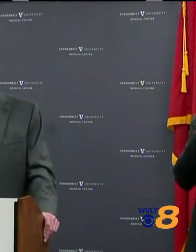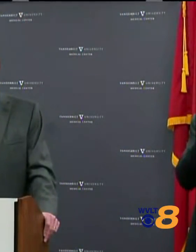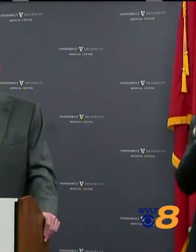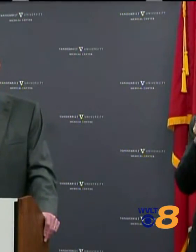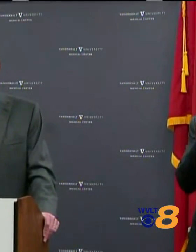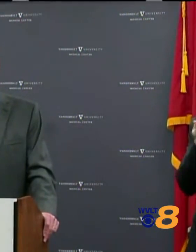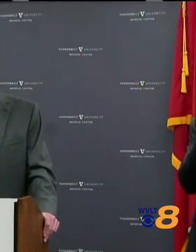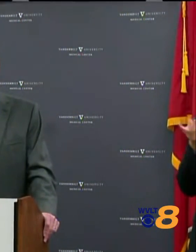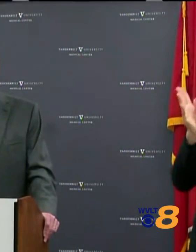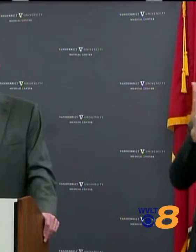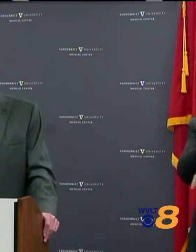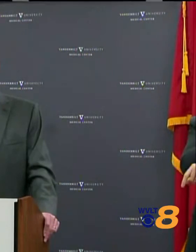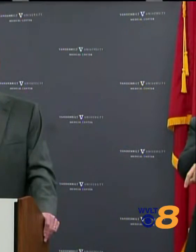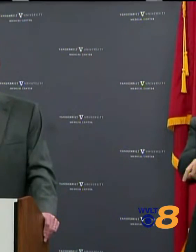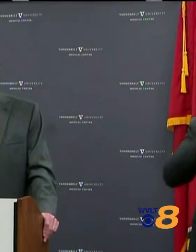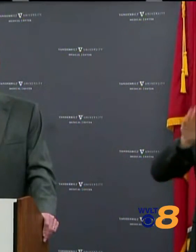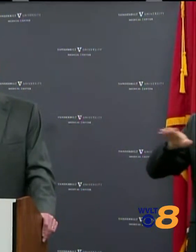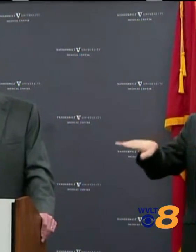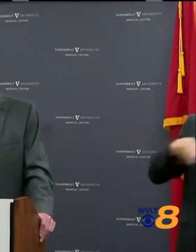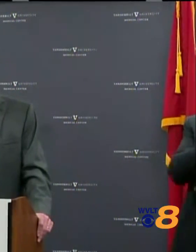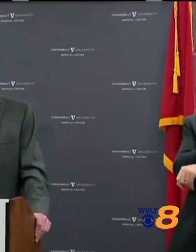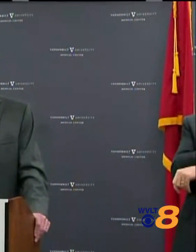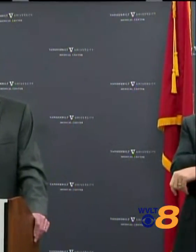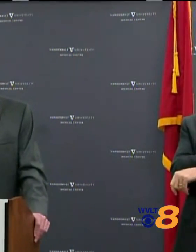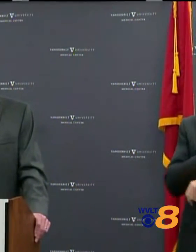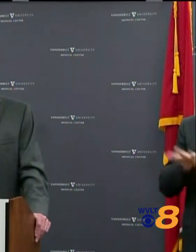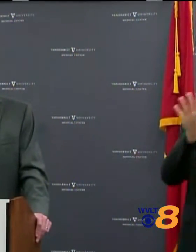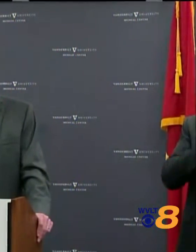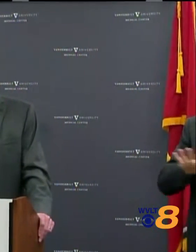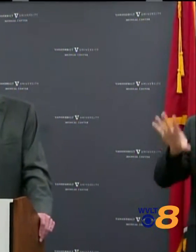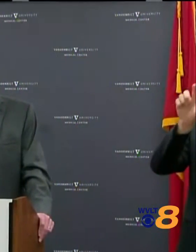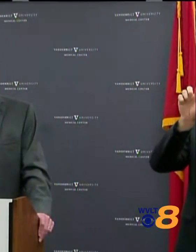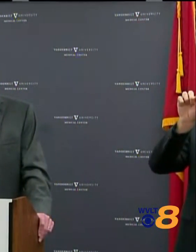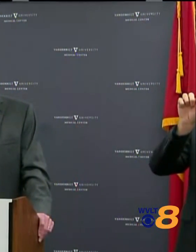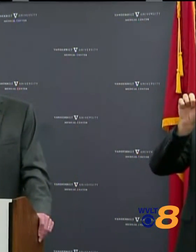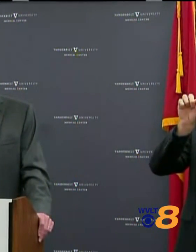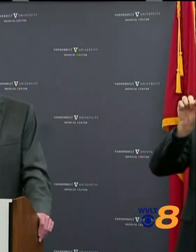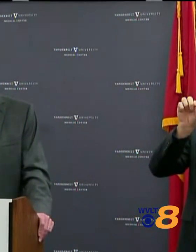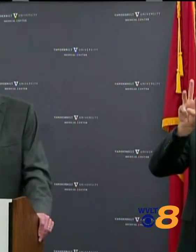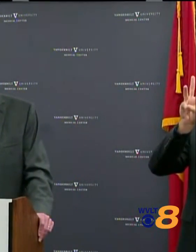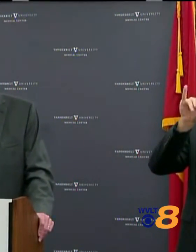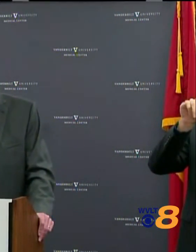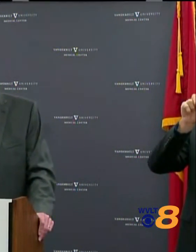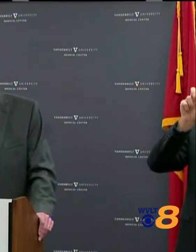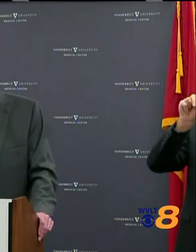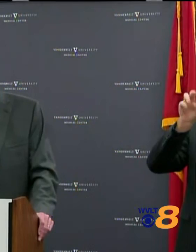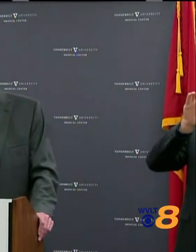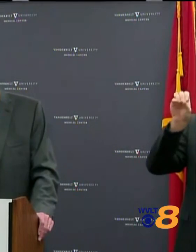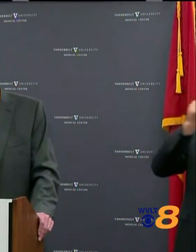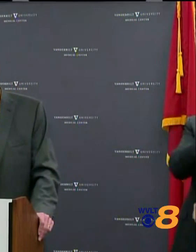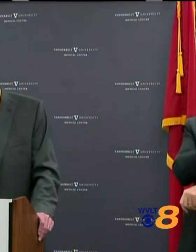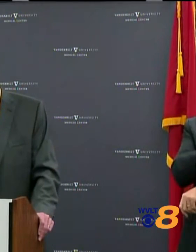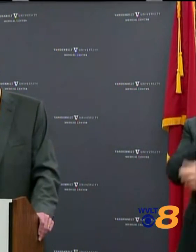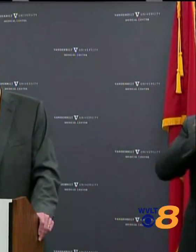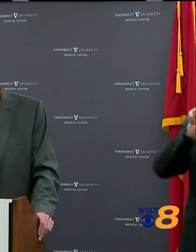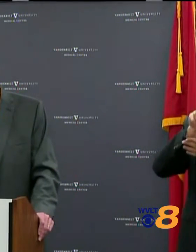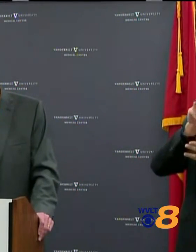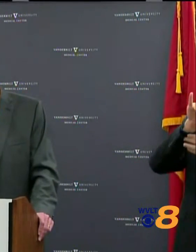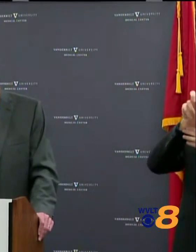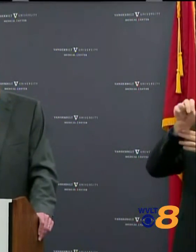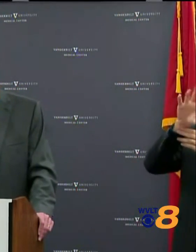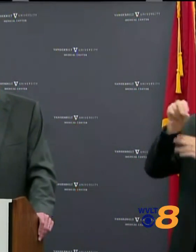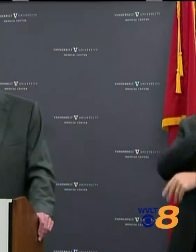state. A lot of things happening in terms of the coronavirus numbers here in Tennessee. The New York Times and their coronavirus tracker poll